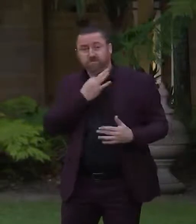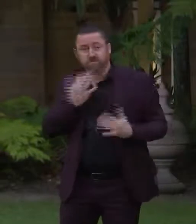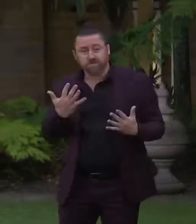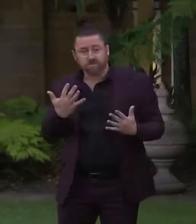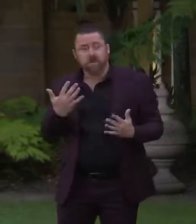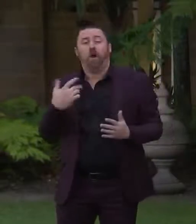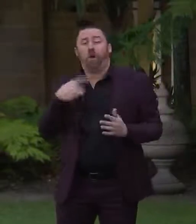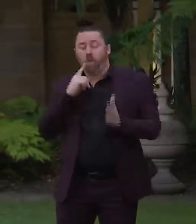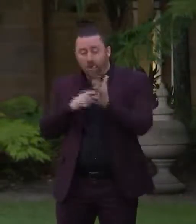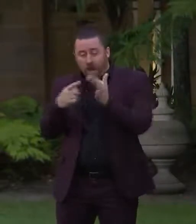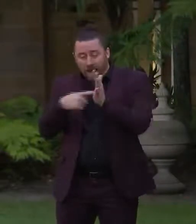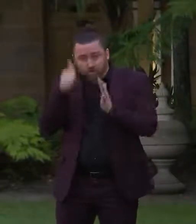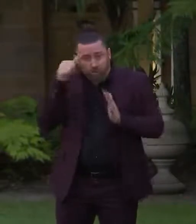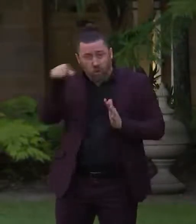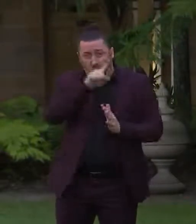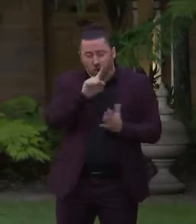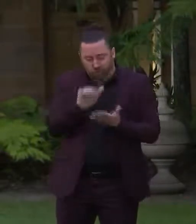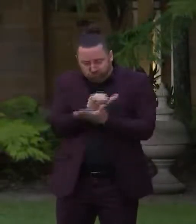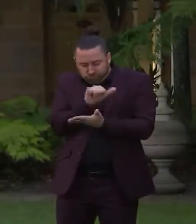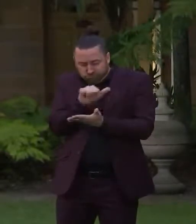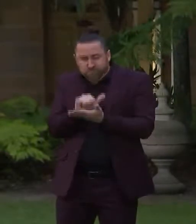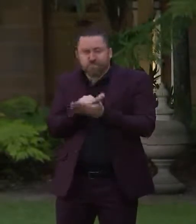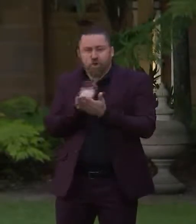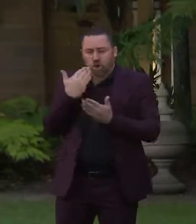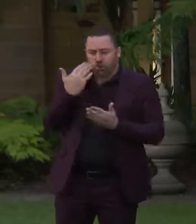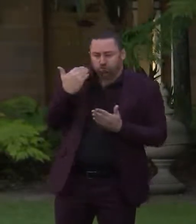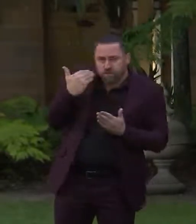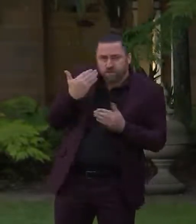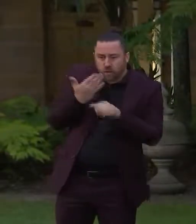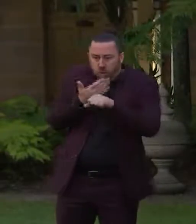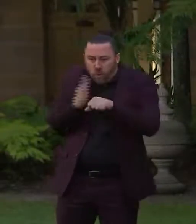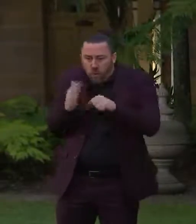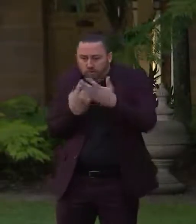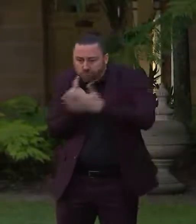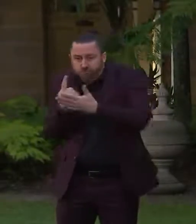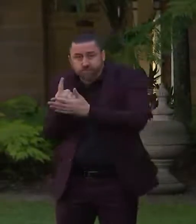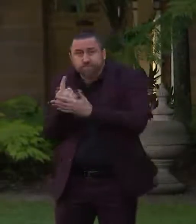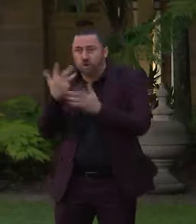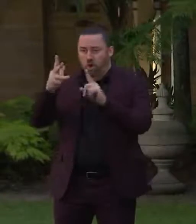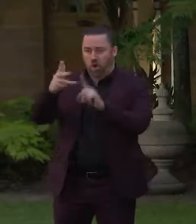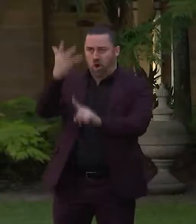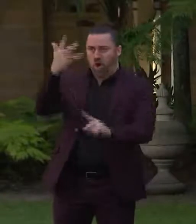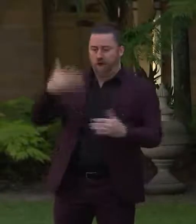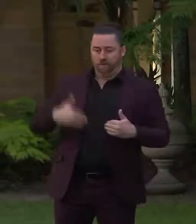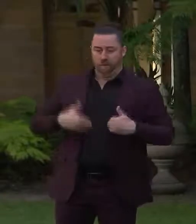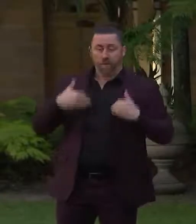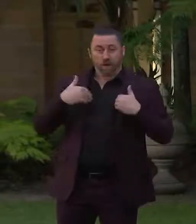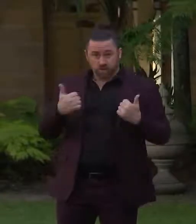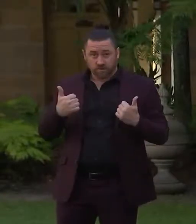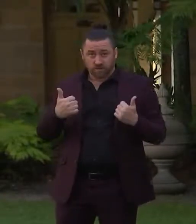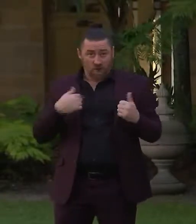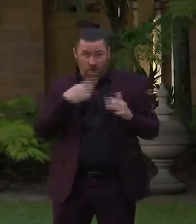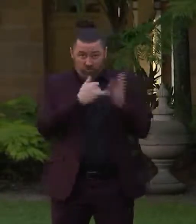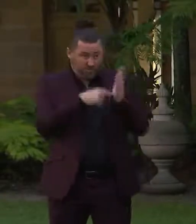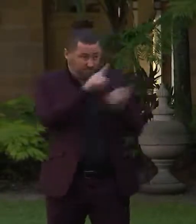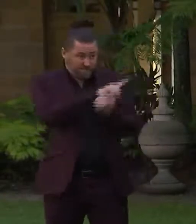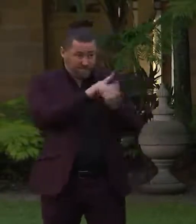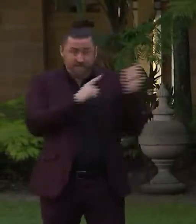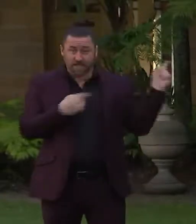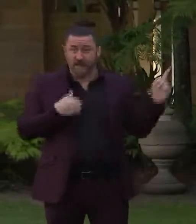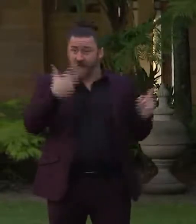we can update people with the most accurate information is 9 o'clock in the morning. We've just come from a briefing